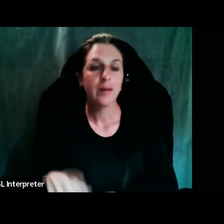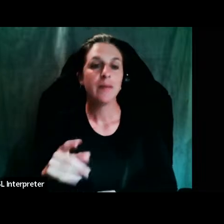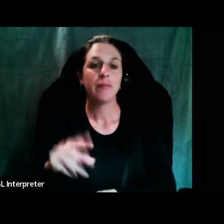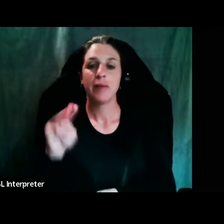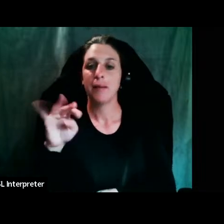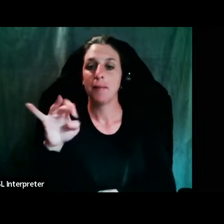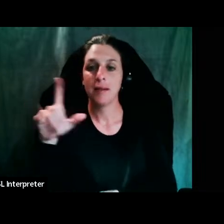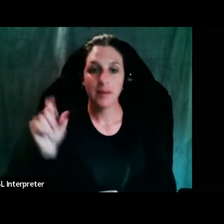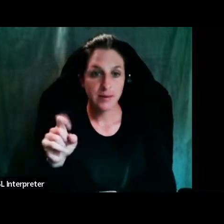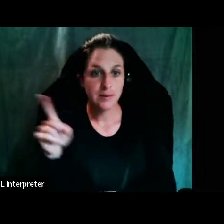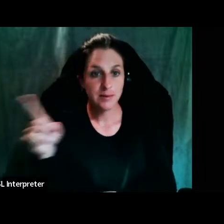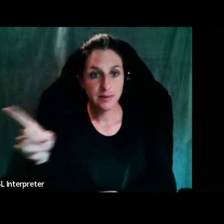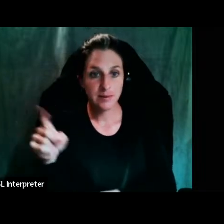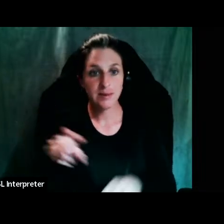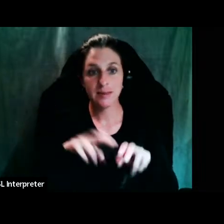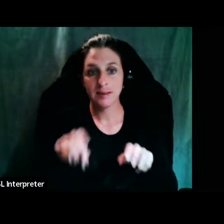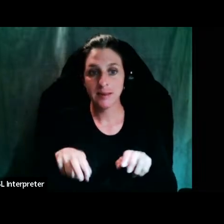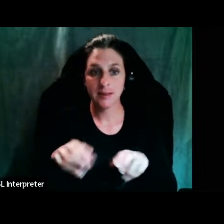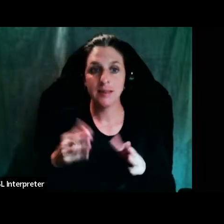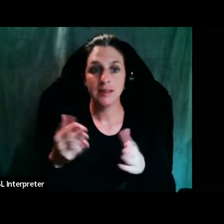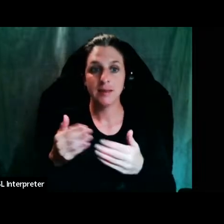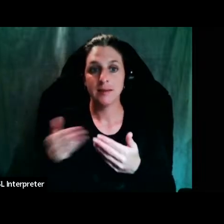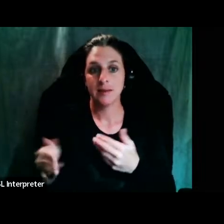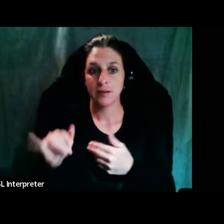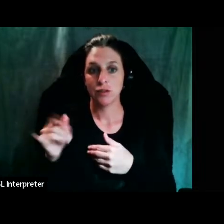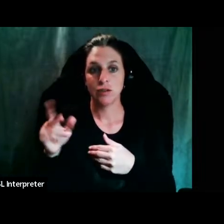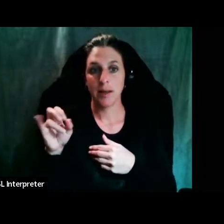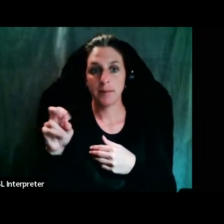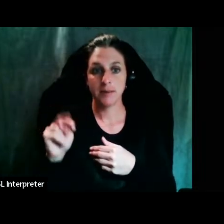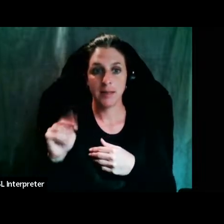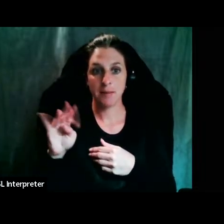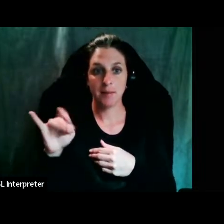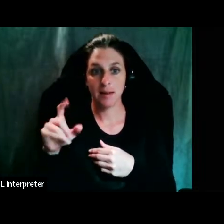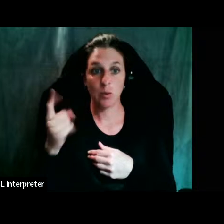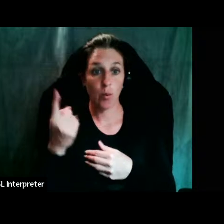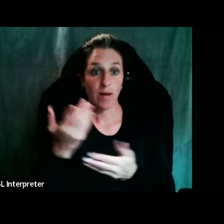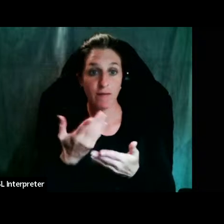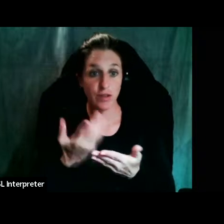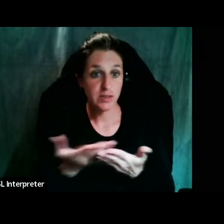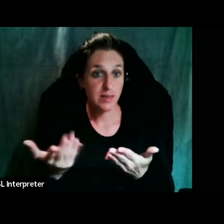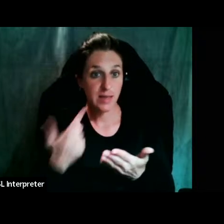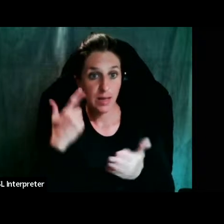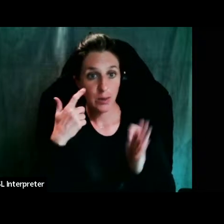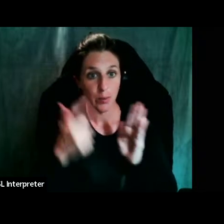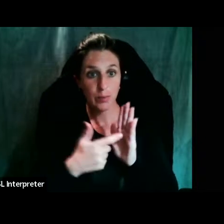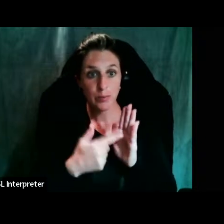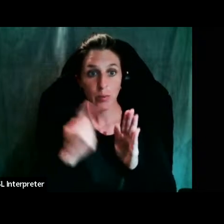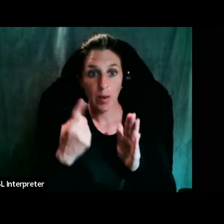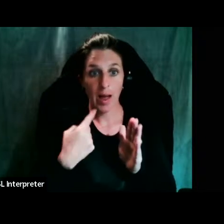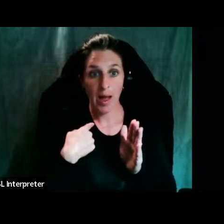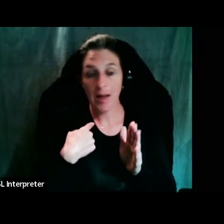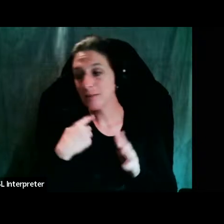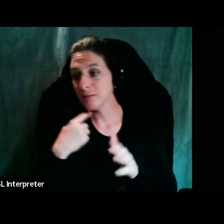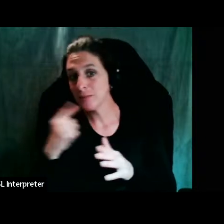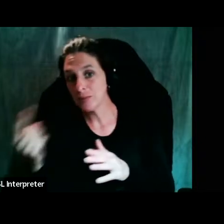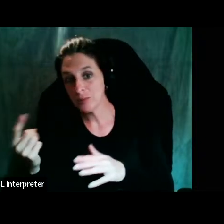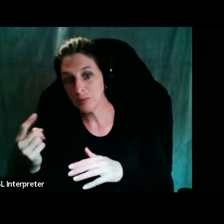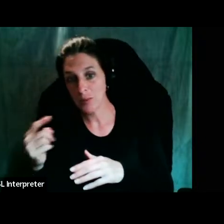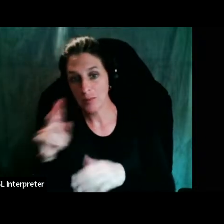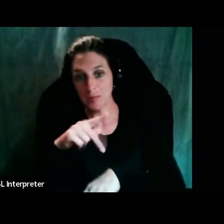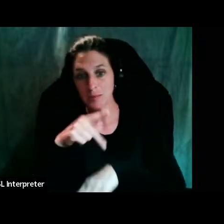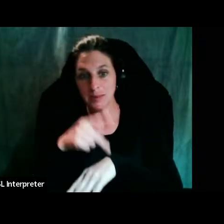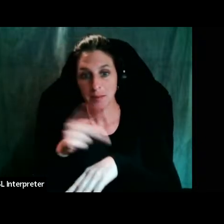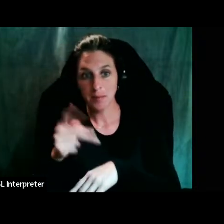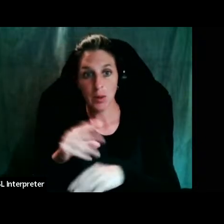Mills, sitting next to Trustee Jacobson at Mills, one of the first things I noticed, I leaned over and I told Principal Wisniewski,